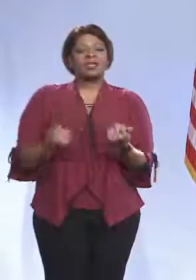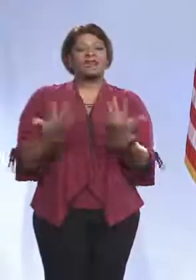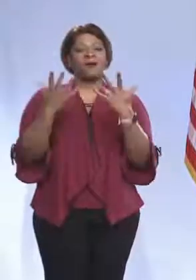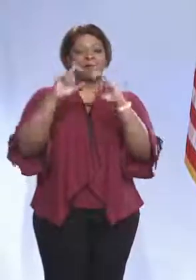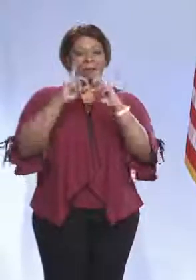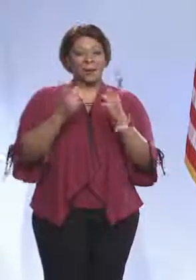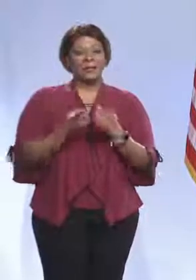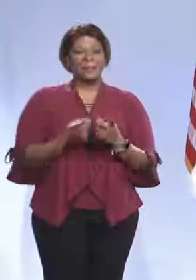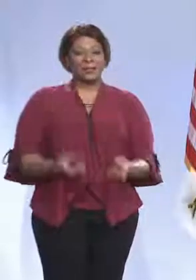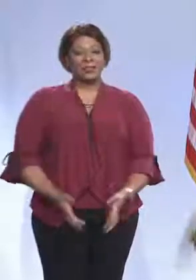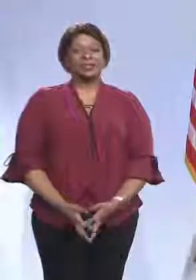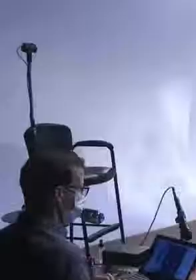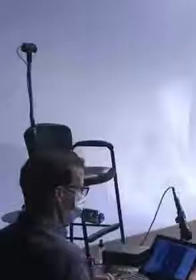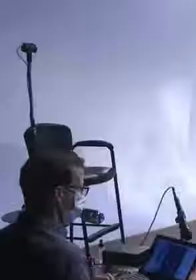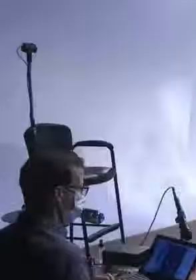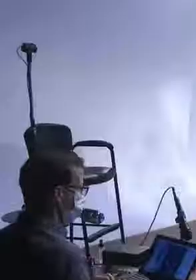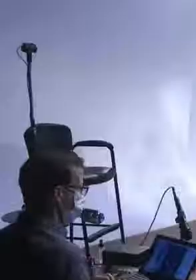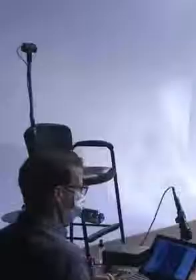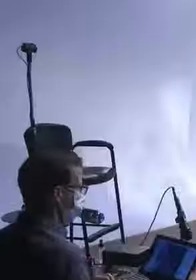Department.